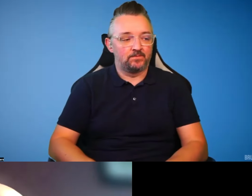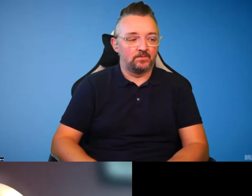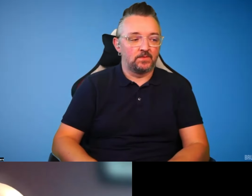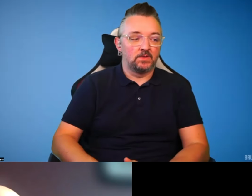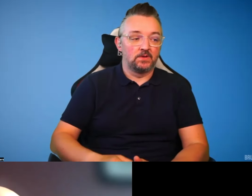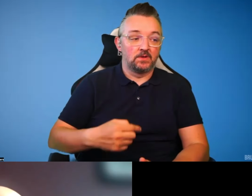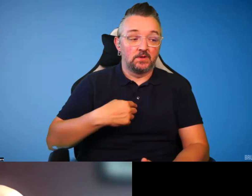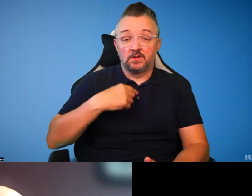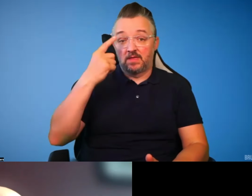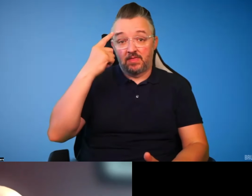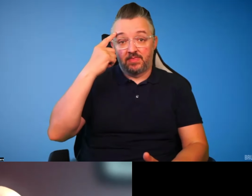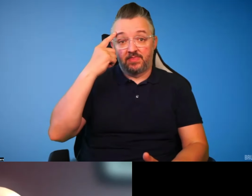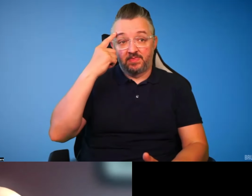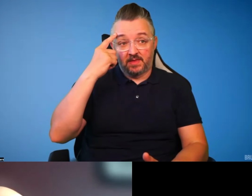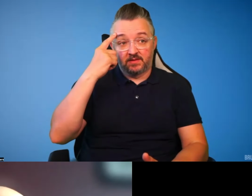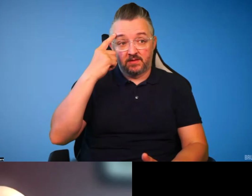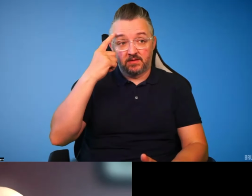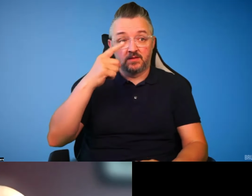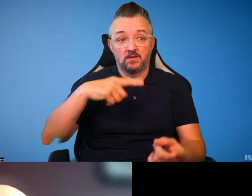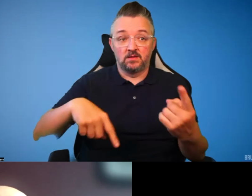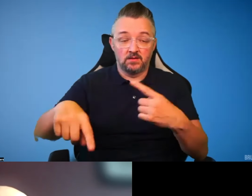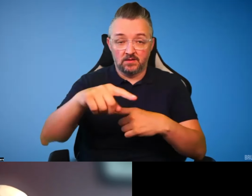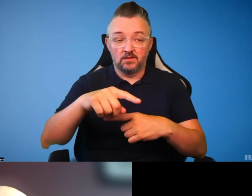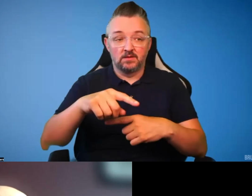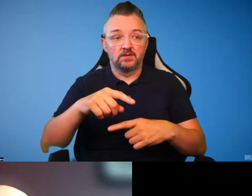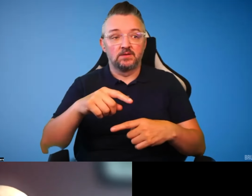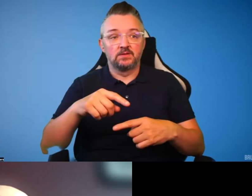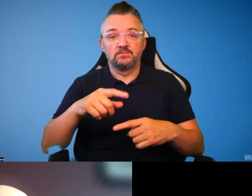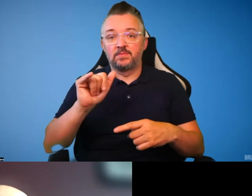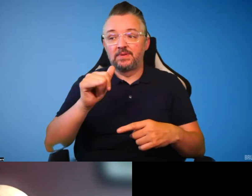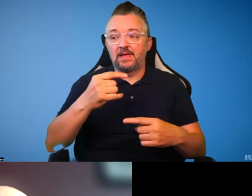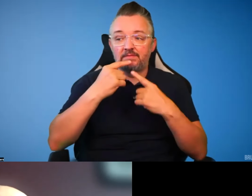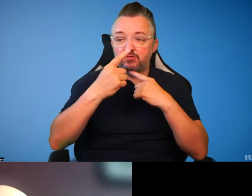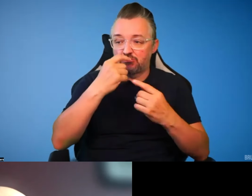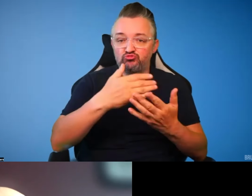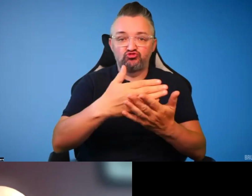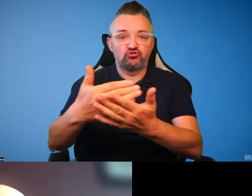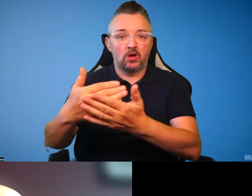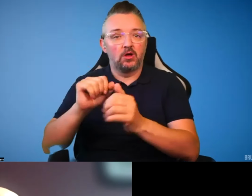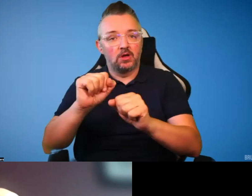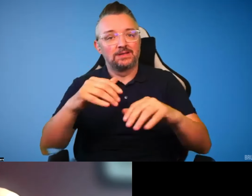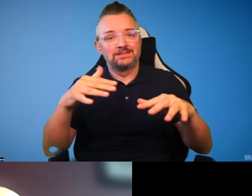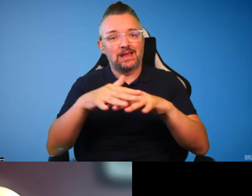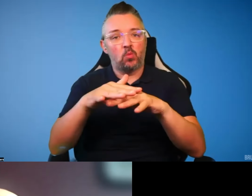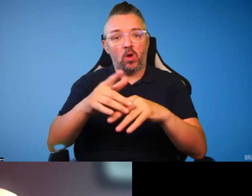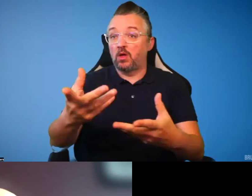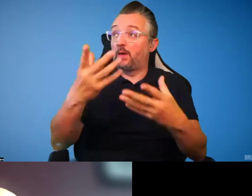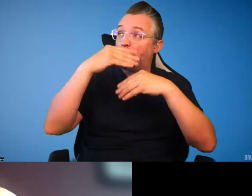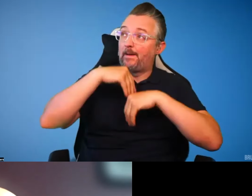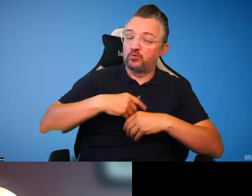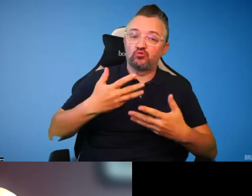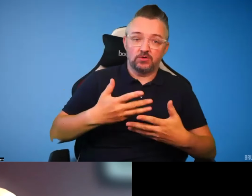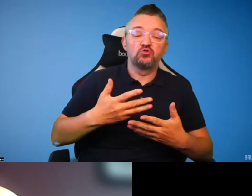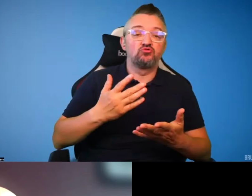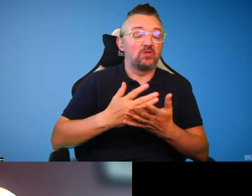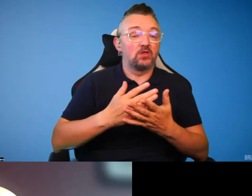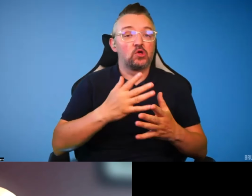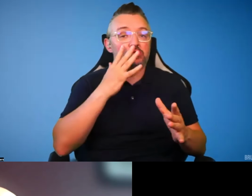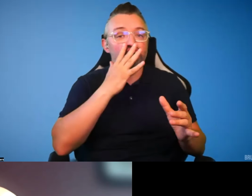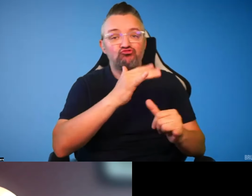good just if in people's networks, if they're able to share information that they've got from tonight. So check the